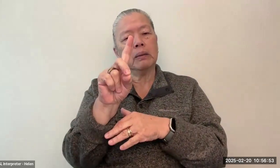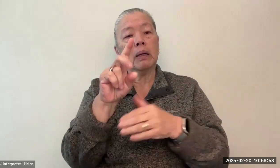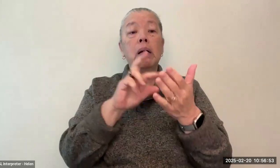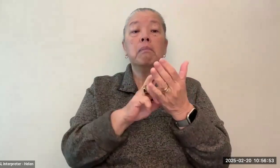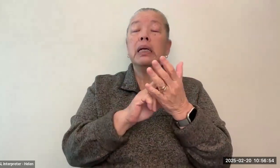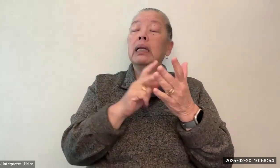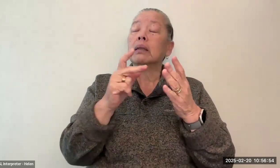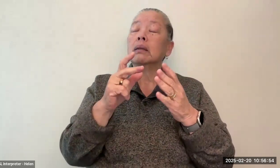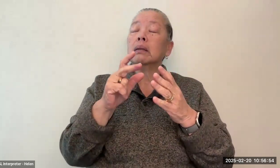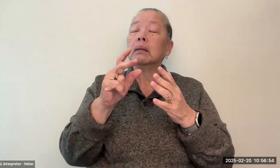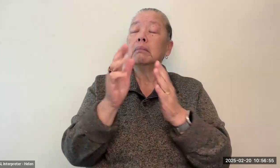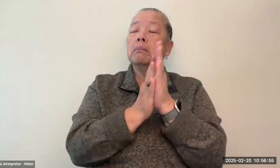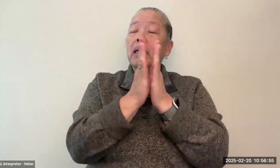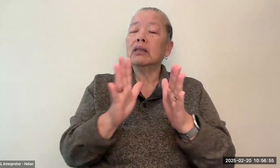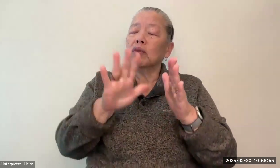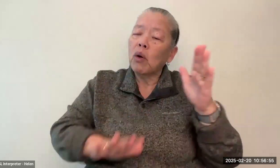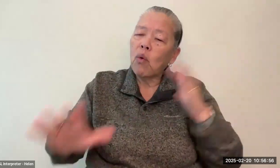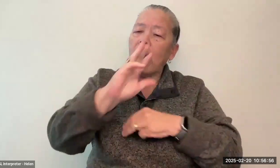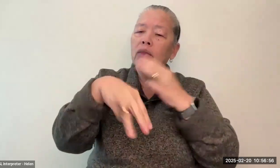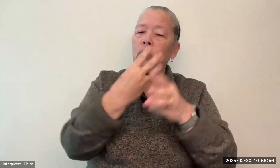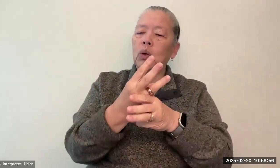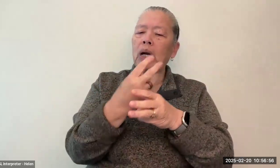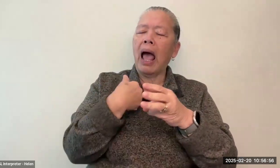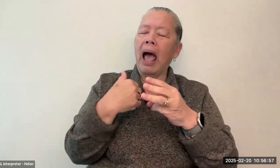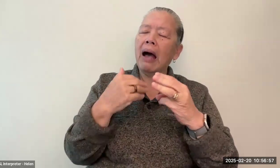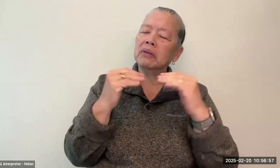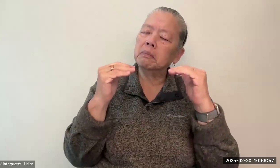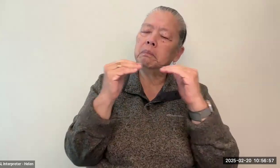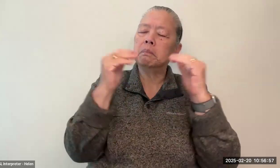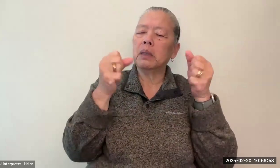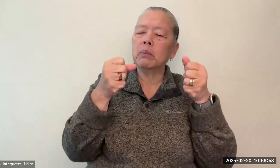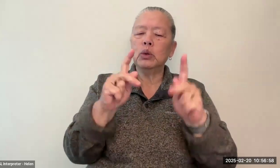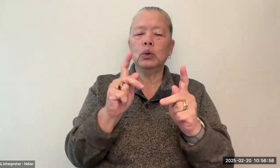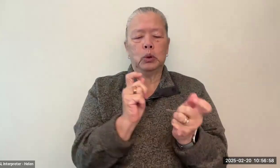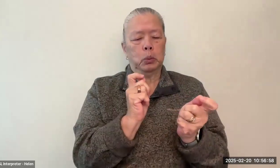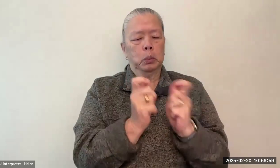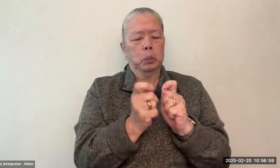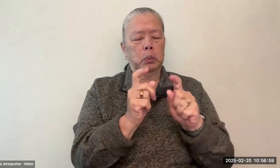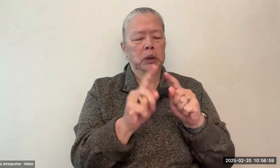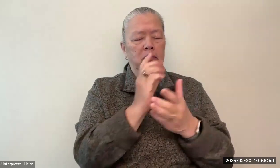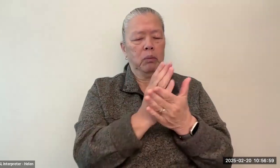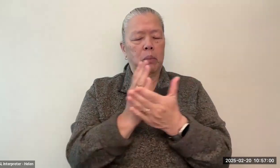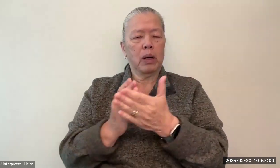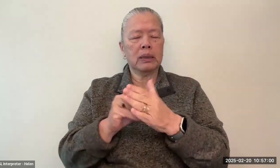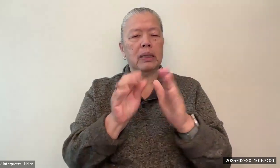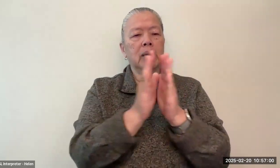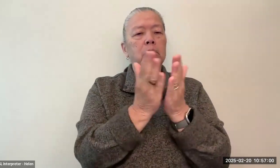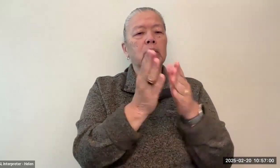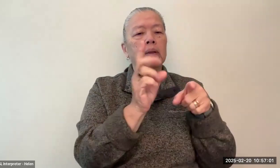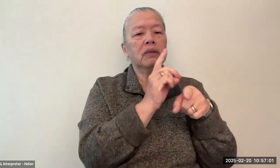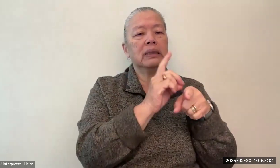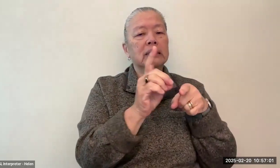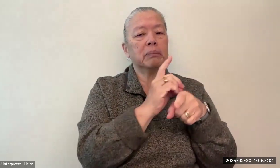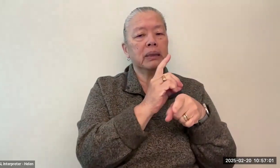the same ability to adapt some parts of the discipline as are developed by each General